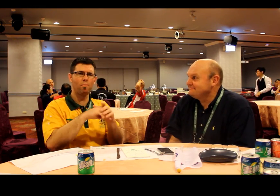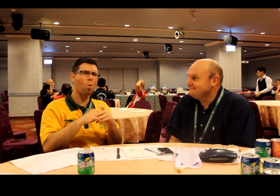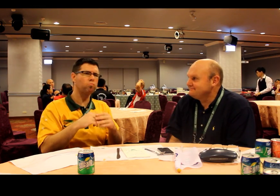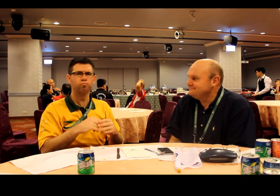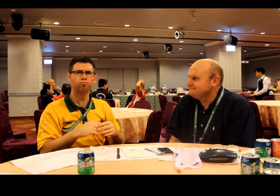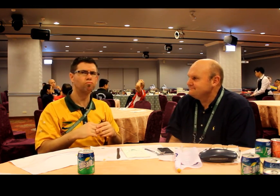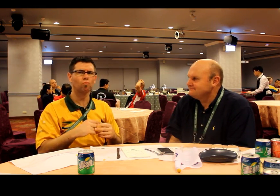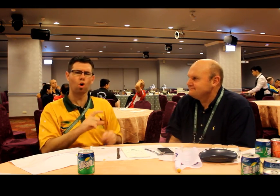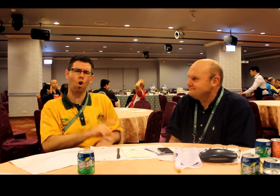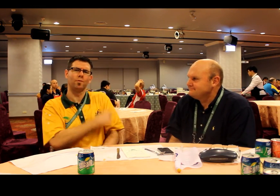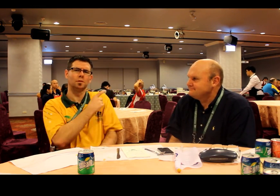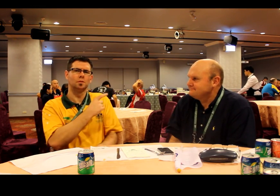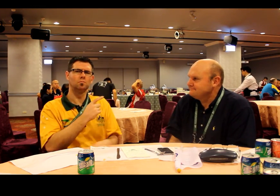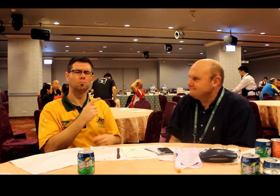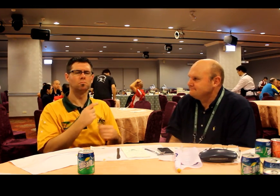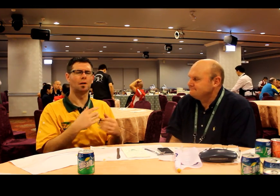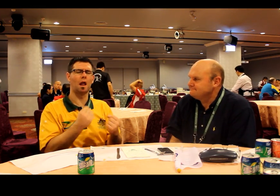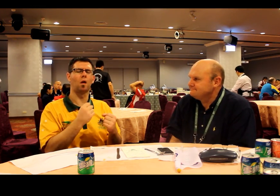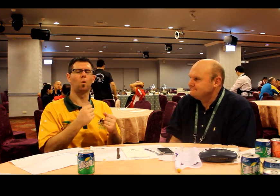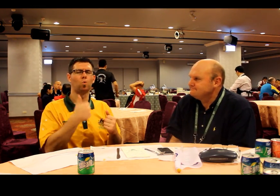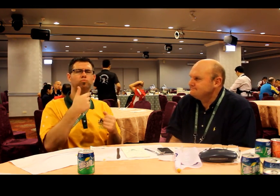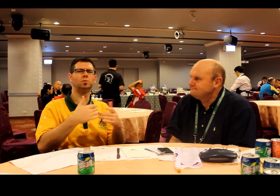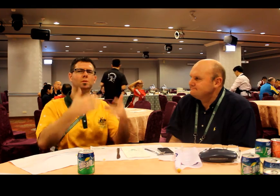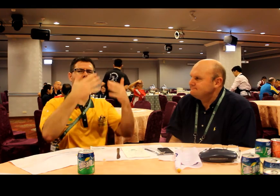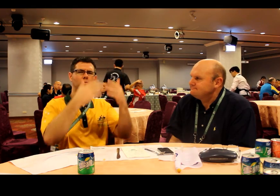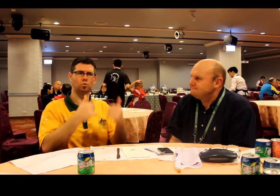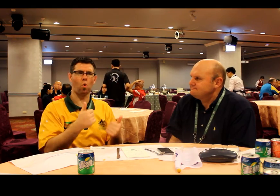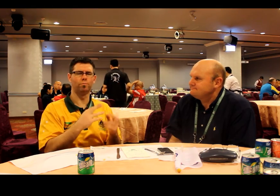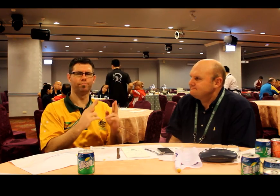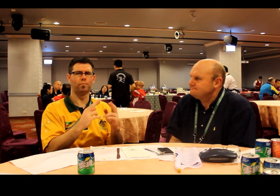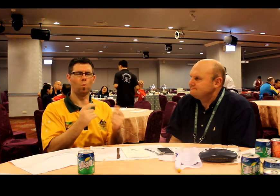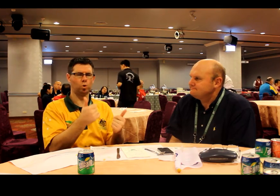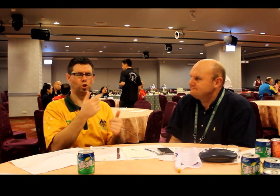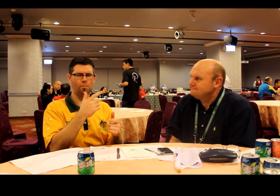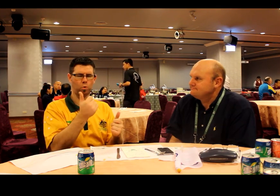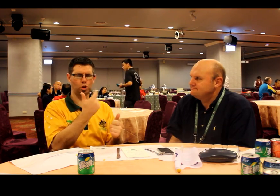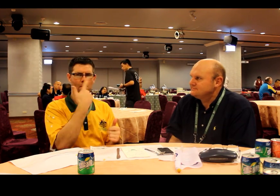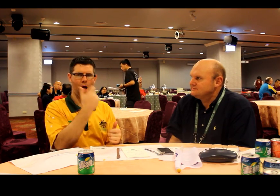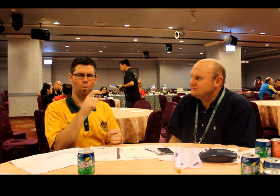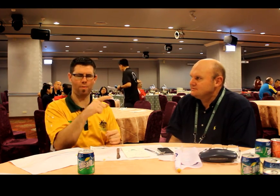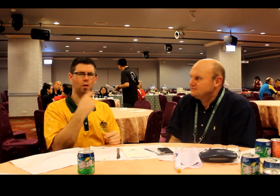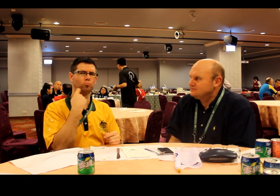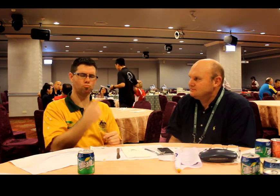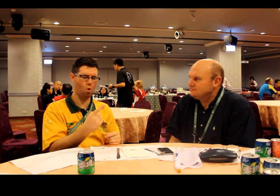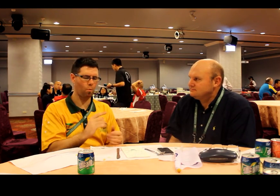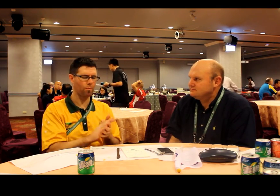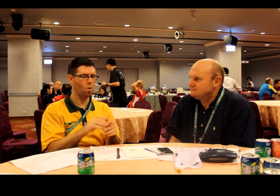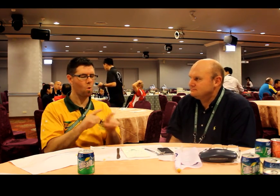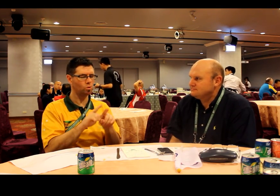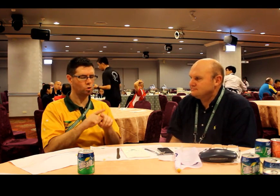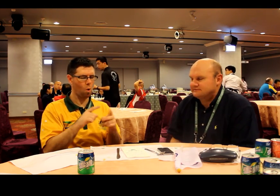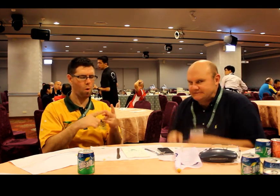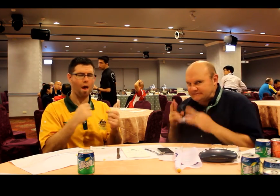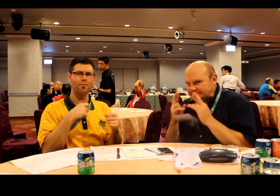So there's kind of talk that the footballers feel fairly confident that they should achieve a good result. So we do wish the Australians good luck with that